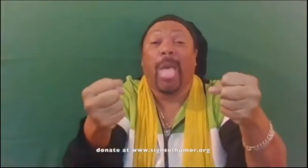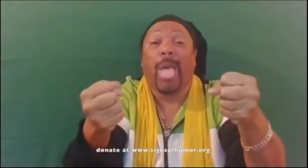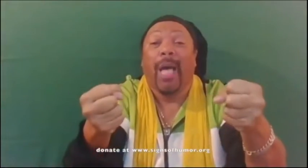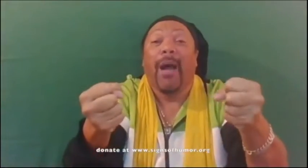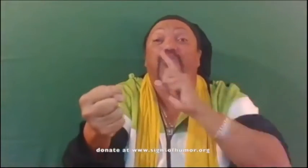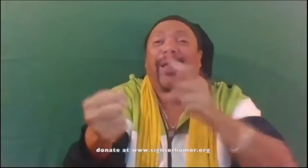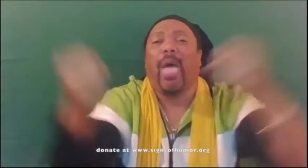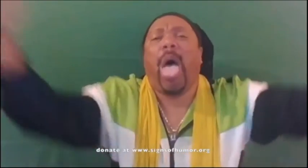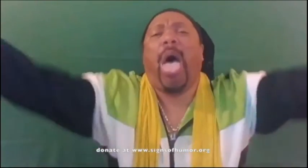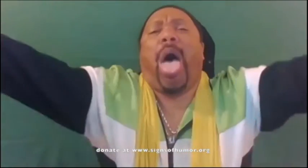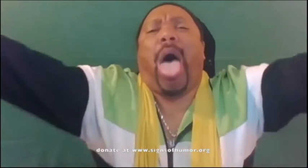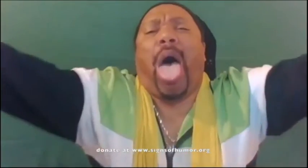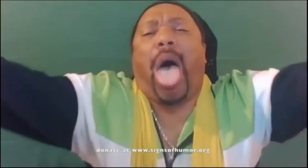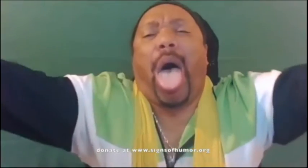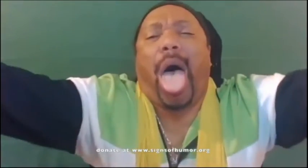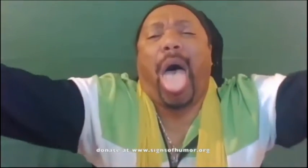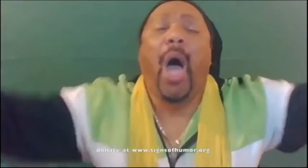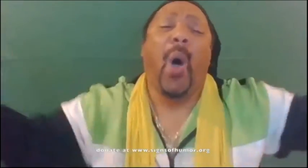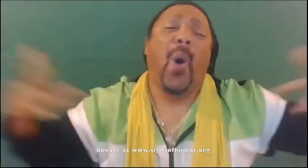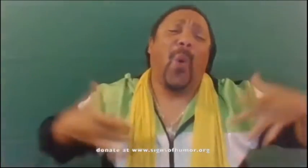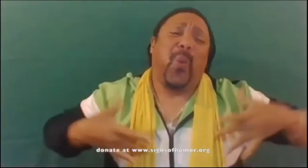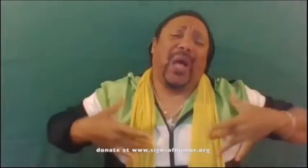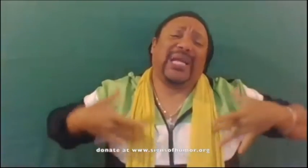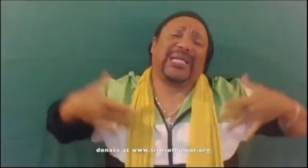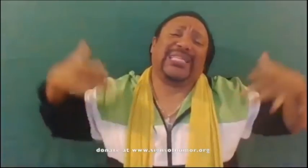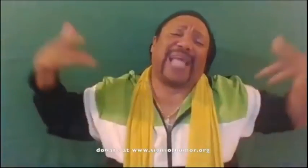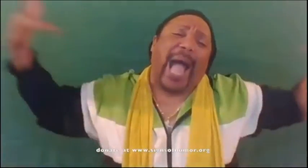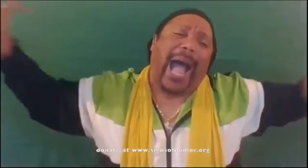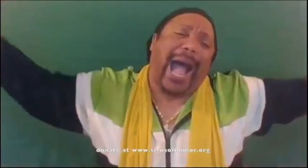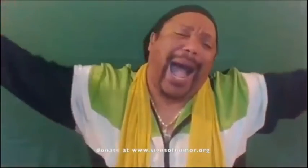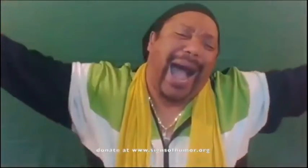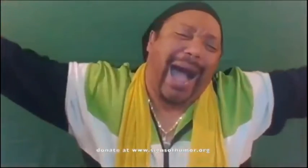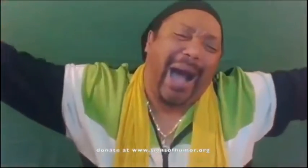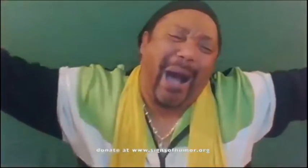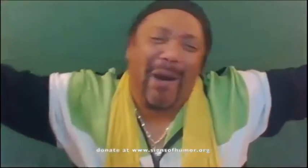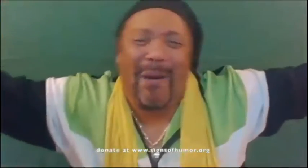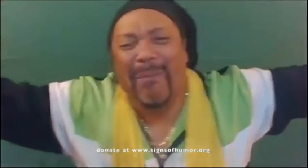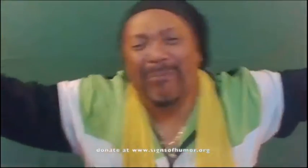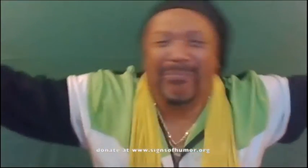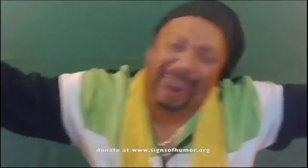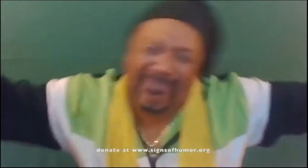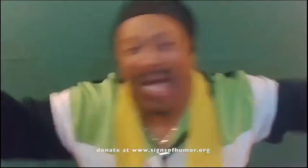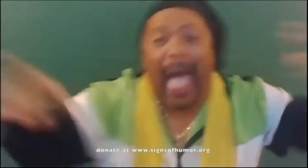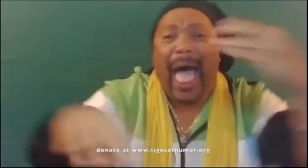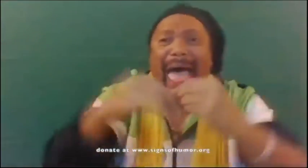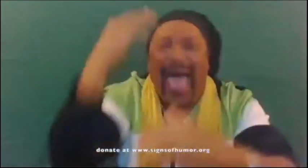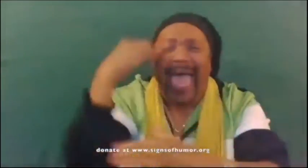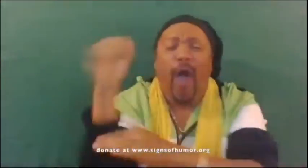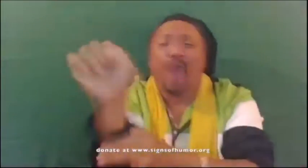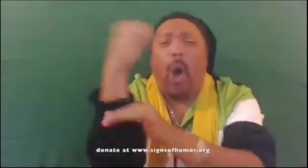Right? You sign out of the box. As our language out of the box is what's up,